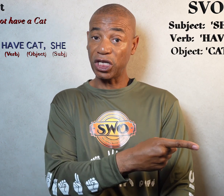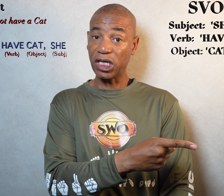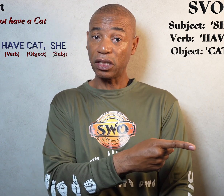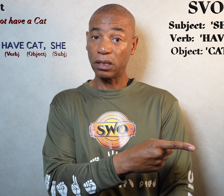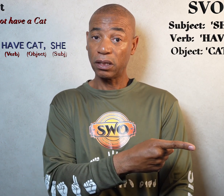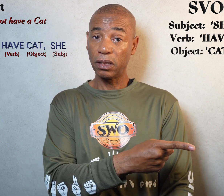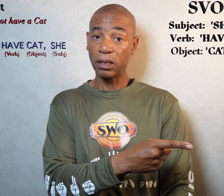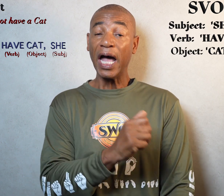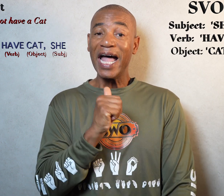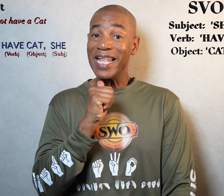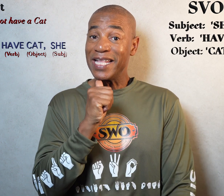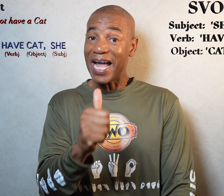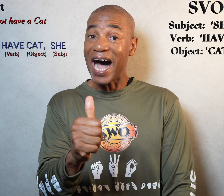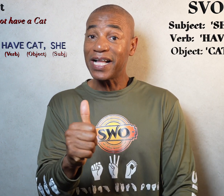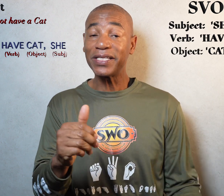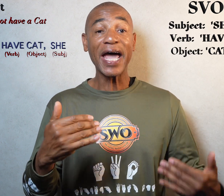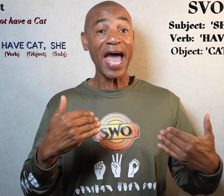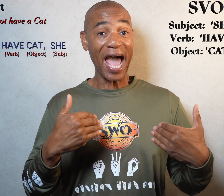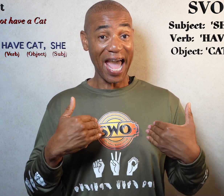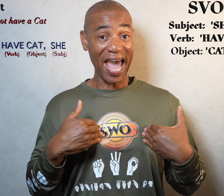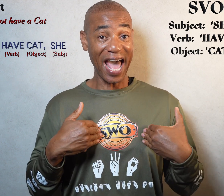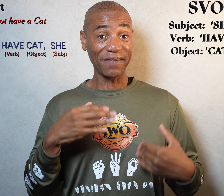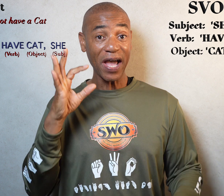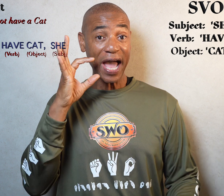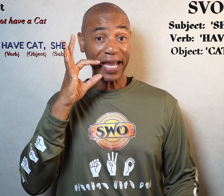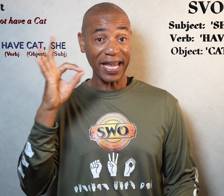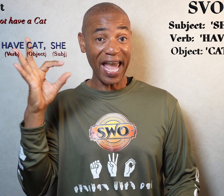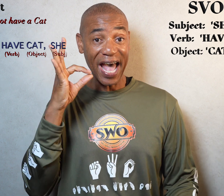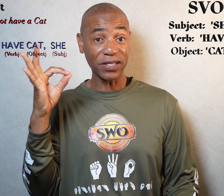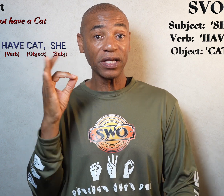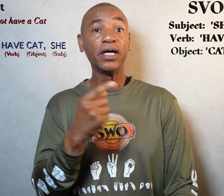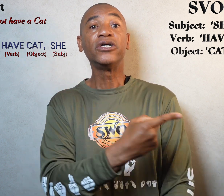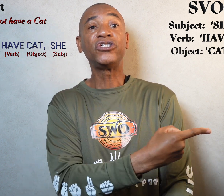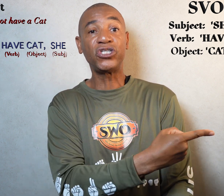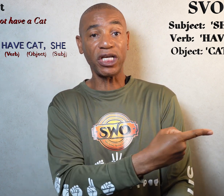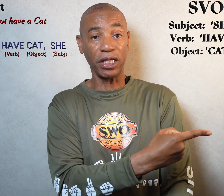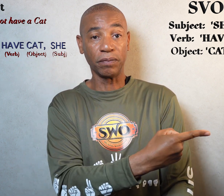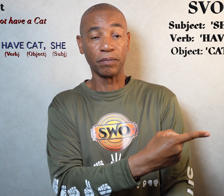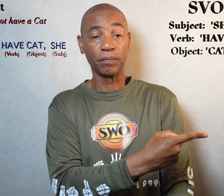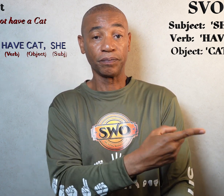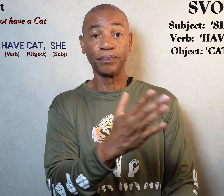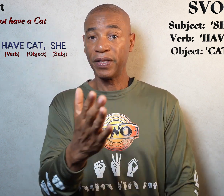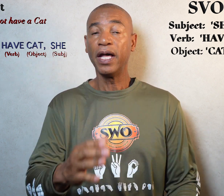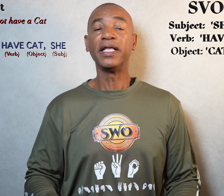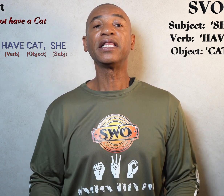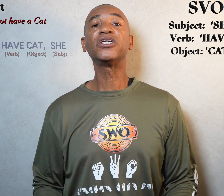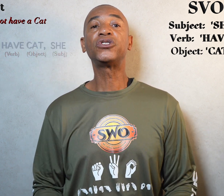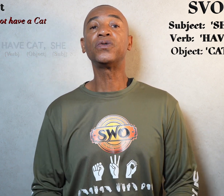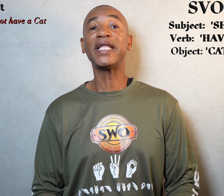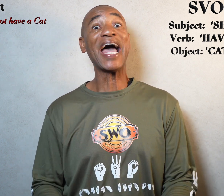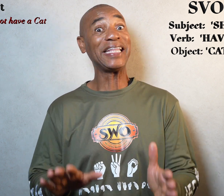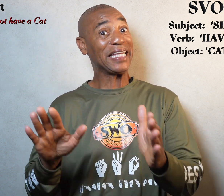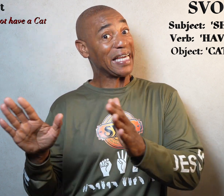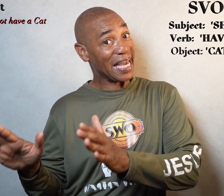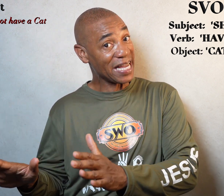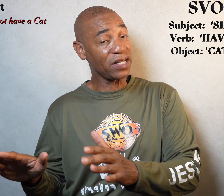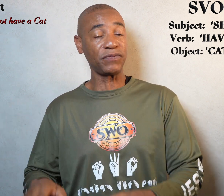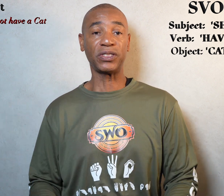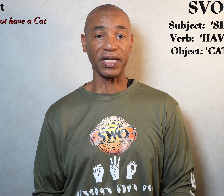she, not, have, cat, she. Now let's do it at the end of the